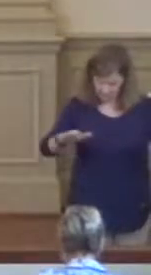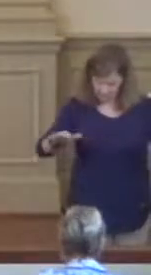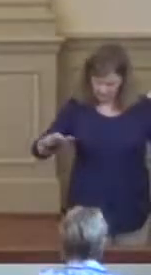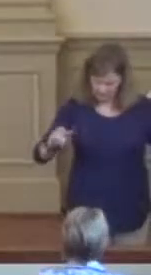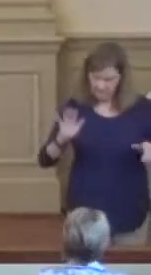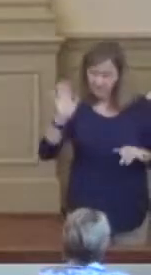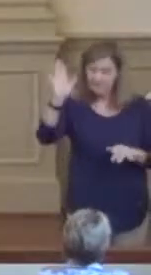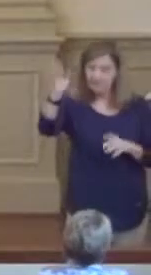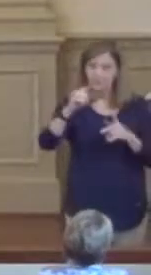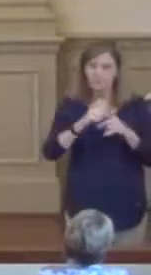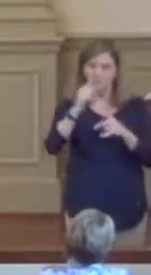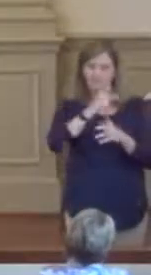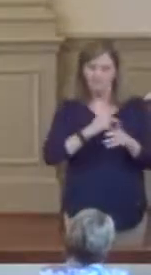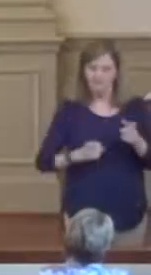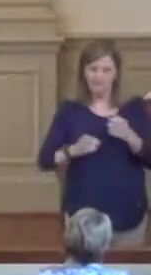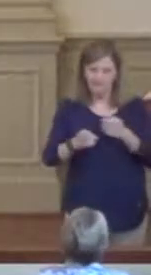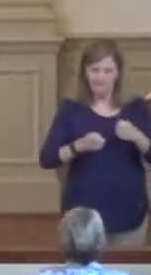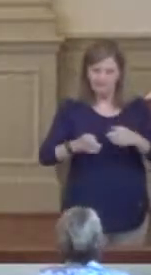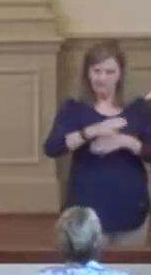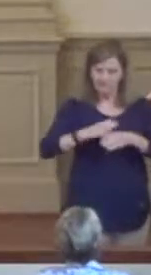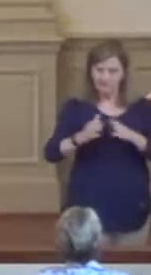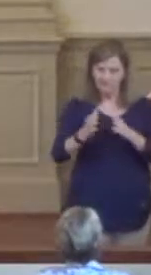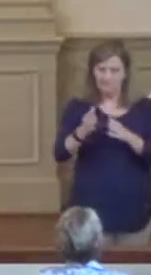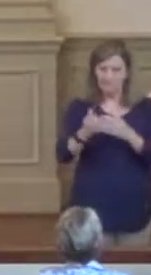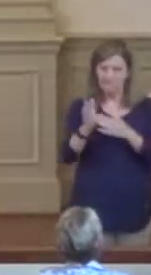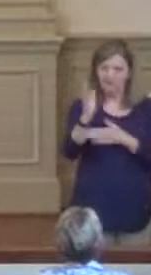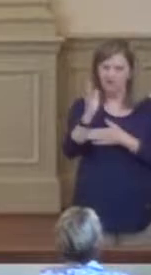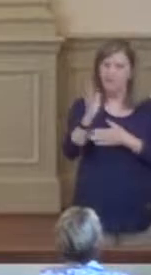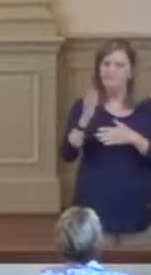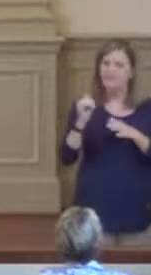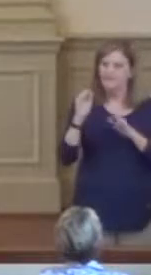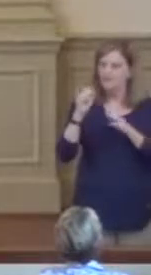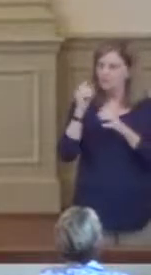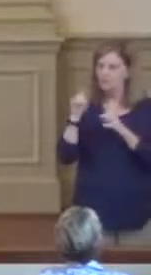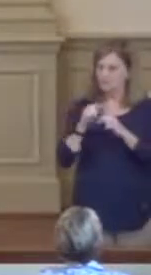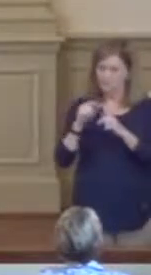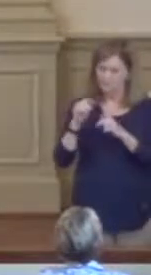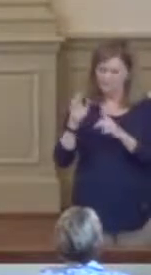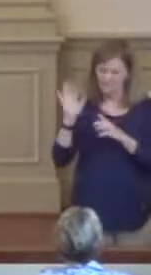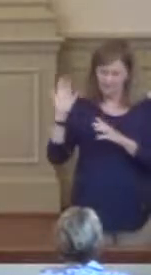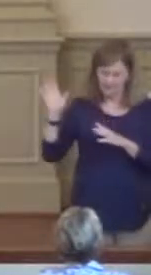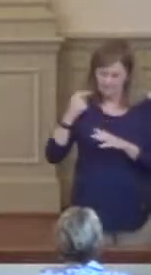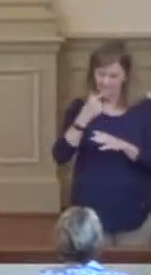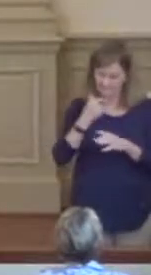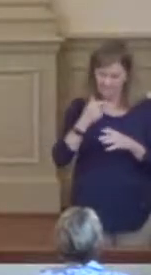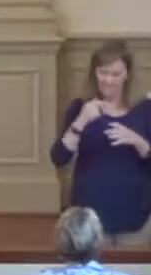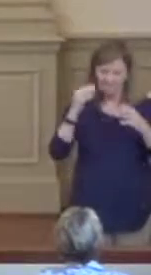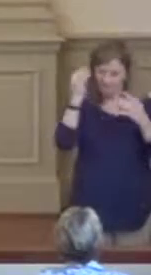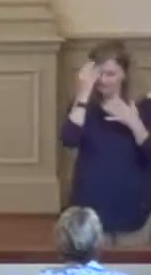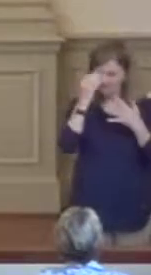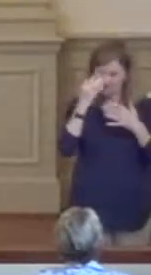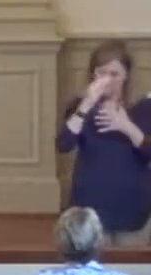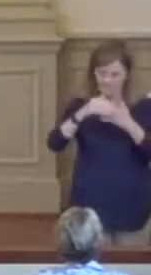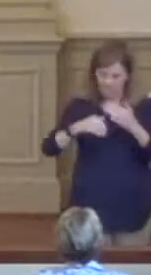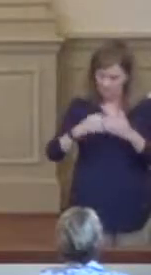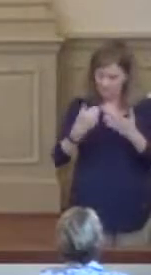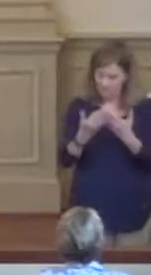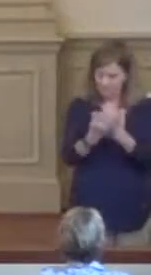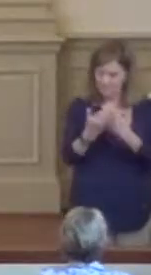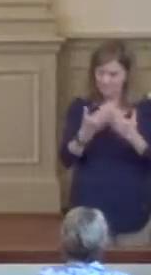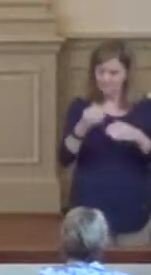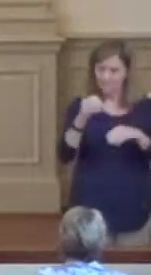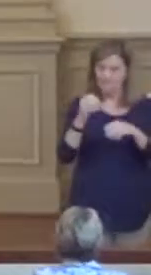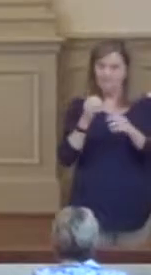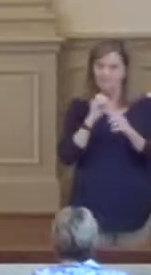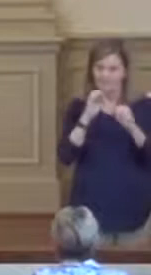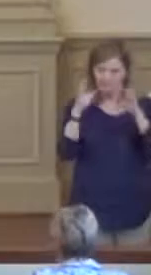fruit for the kingdom of God. And may the words of my mouth and the meditations of all our hearts be acceptable in thy sight, O Lord, our